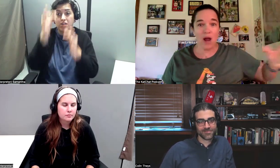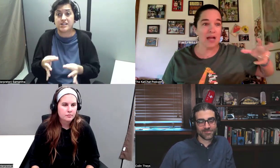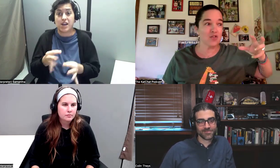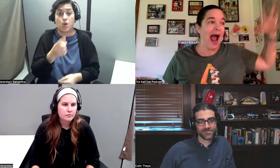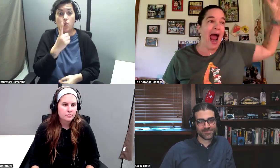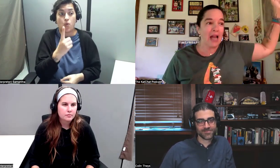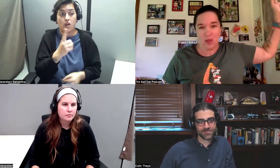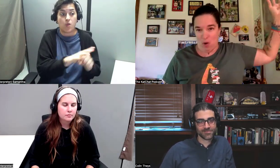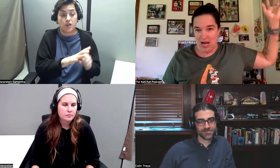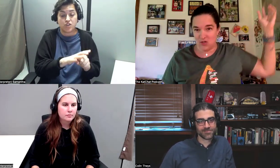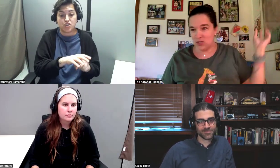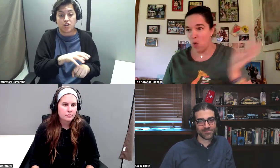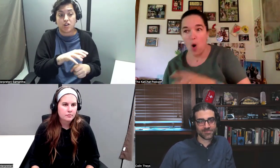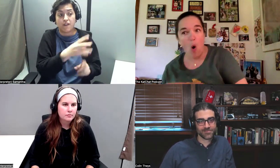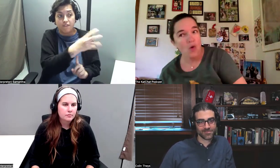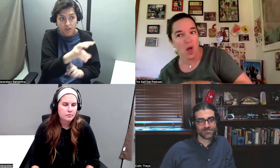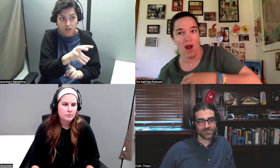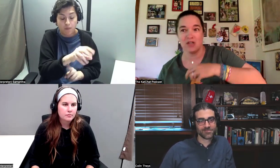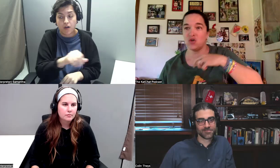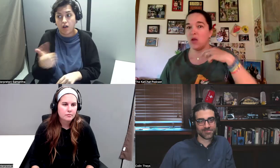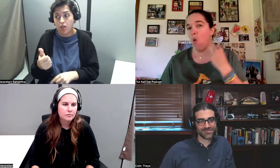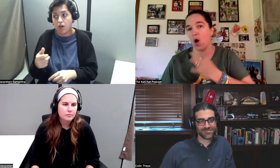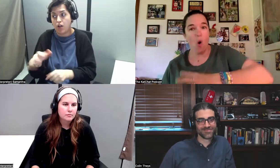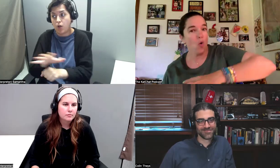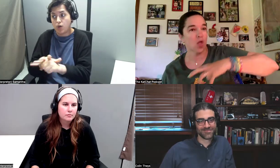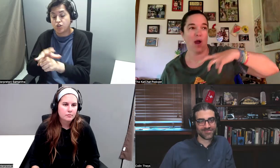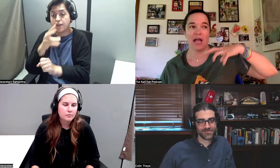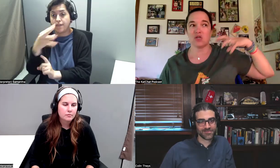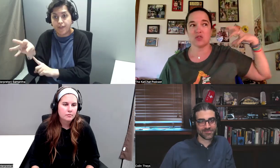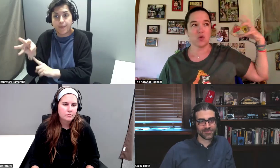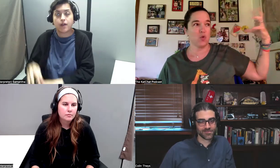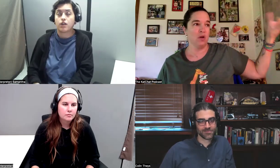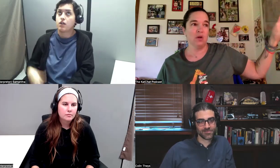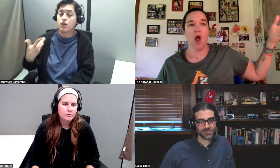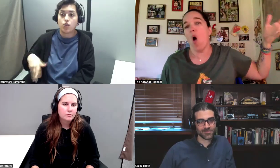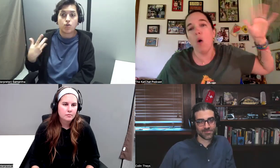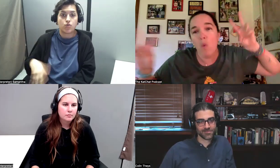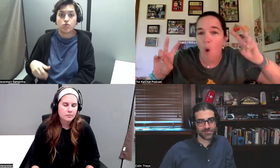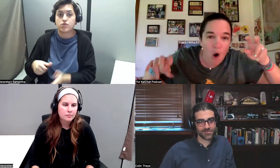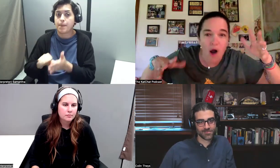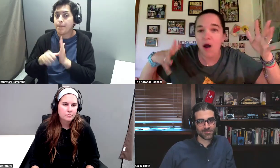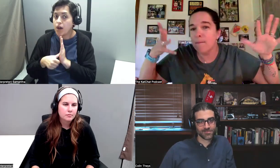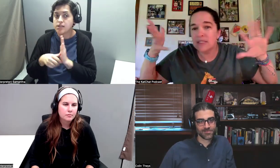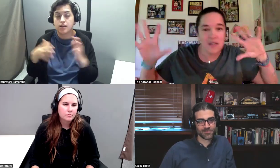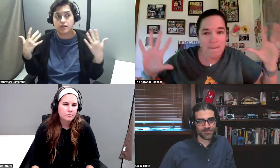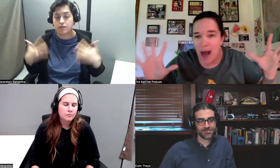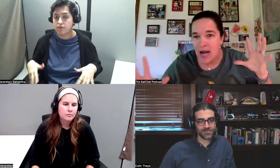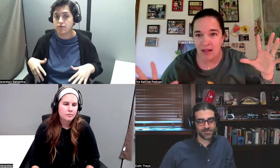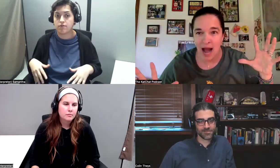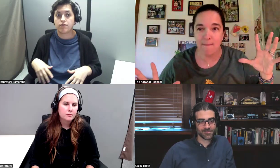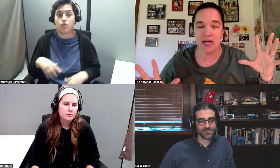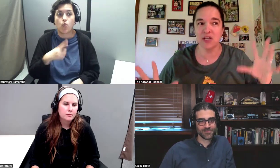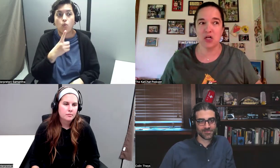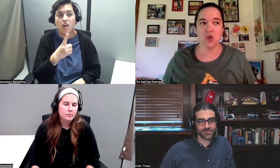one location, hot location, to a cold location, or a cold location to a warm